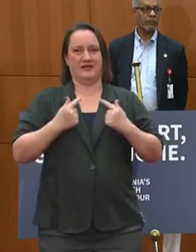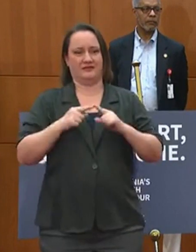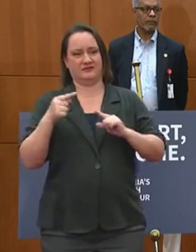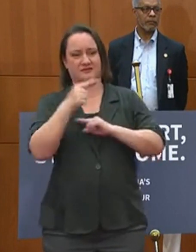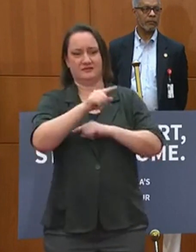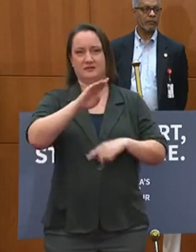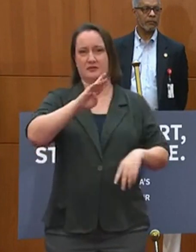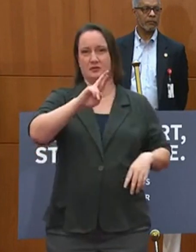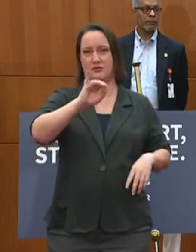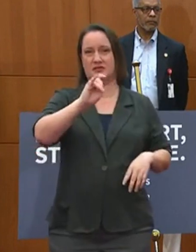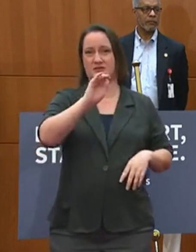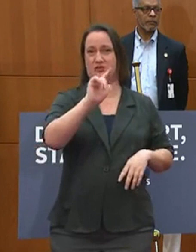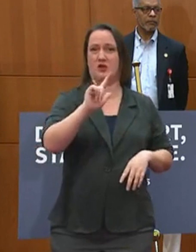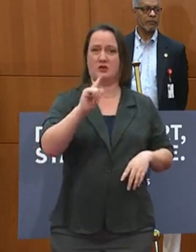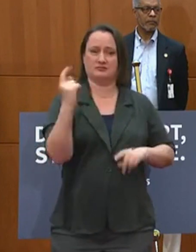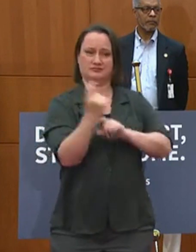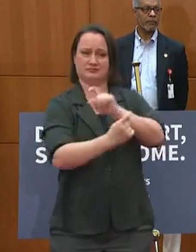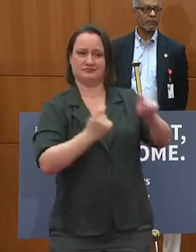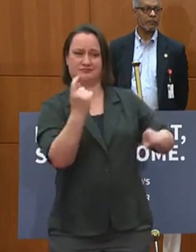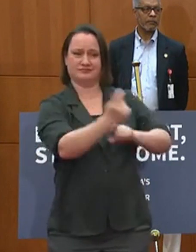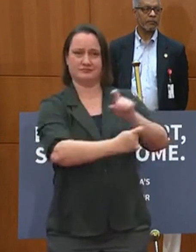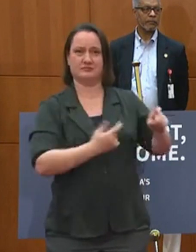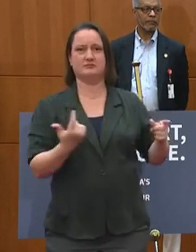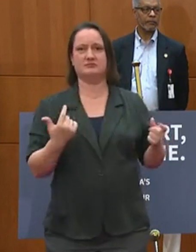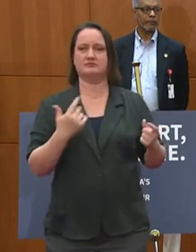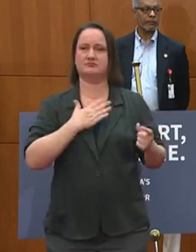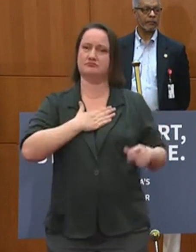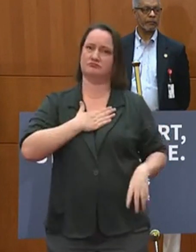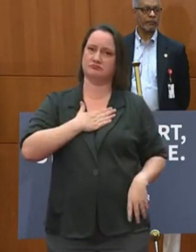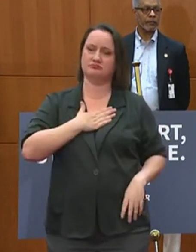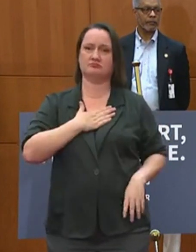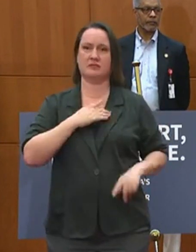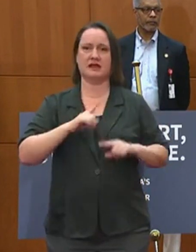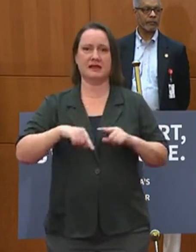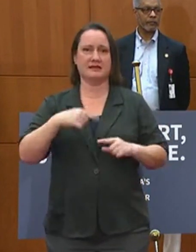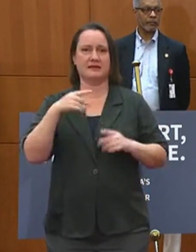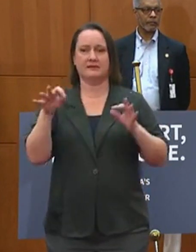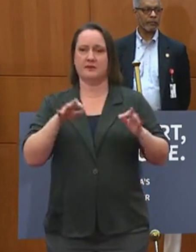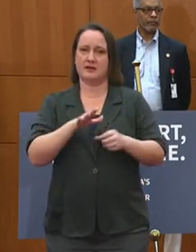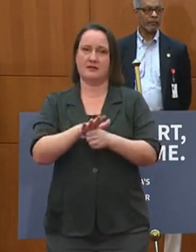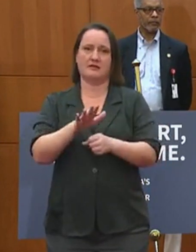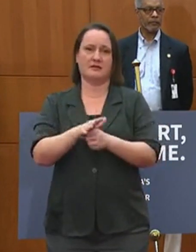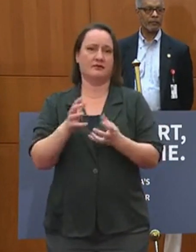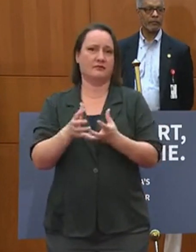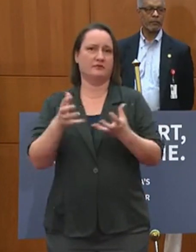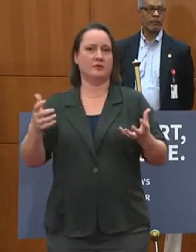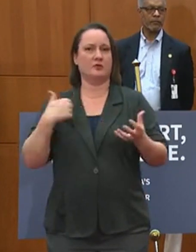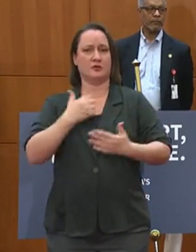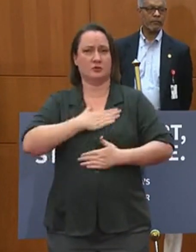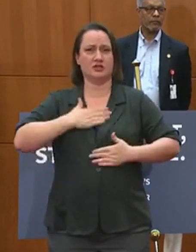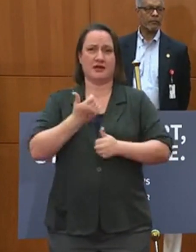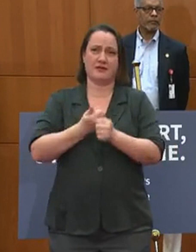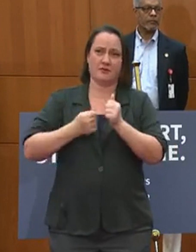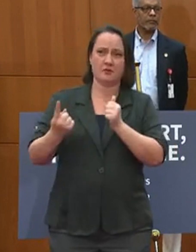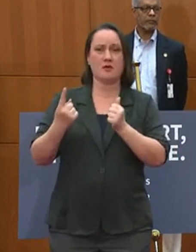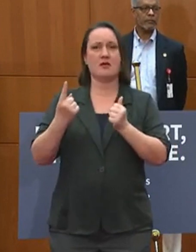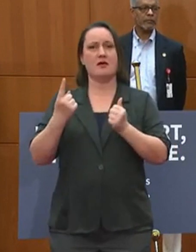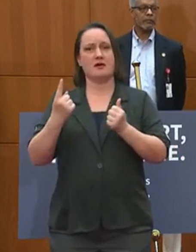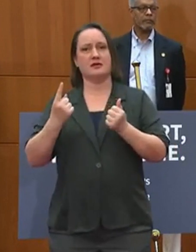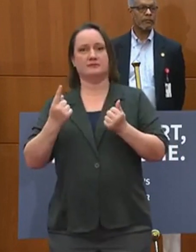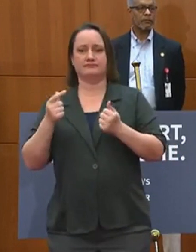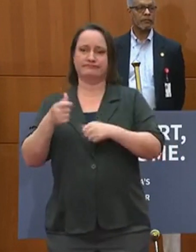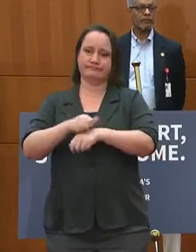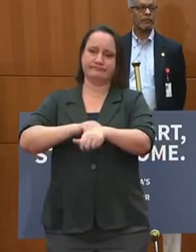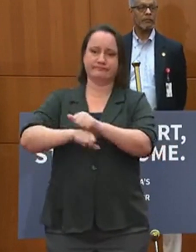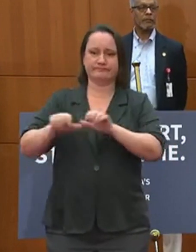I can't tell you enough, Virginia, how much we appreciate everyone who is stepping up. If